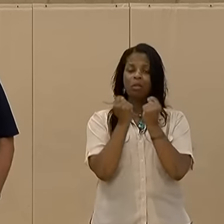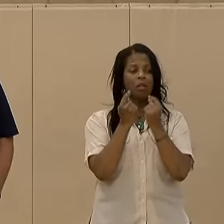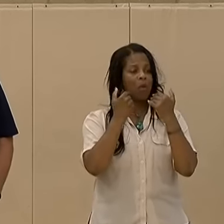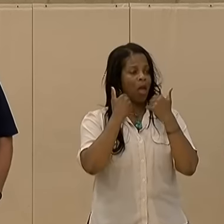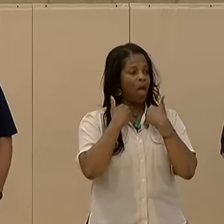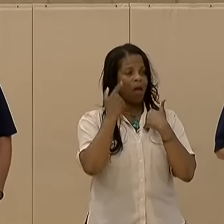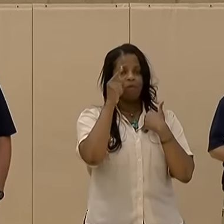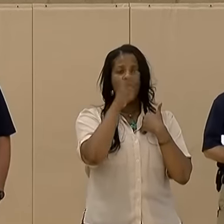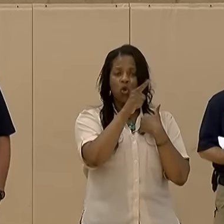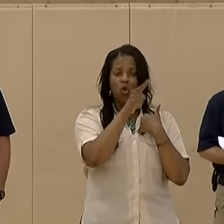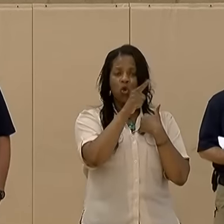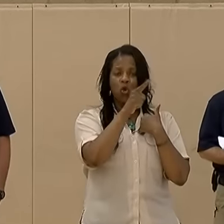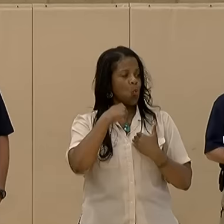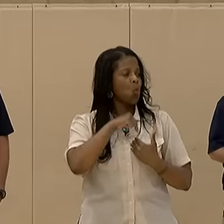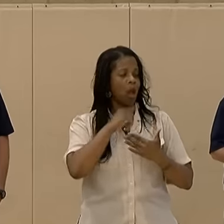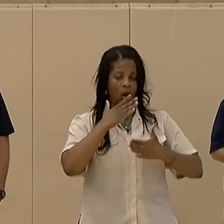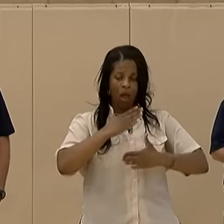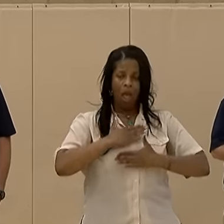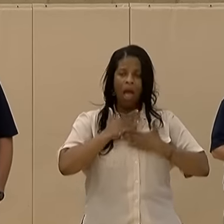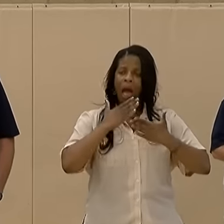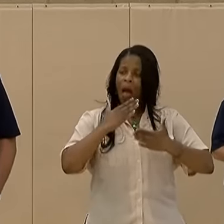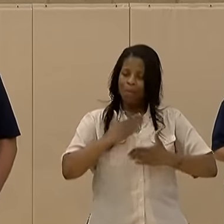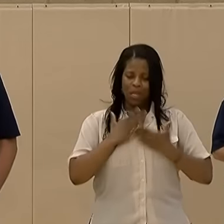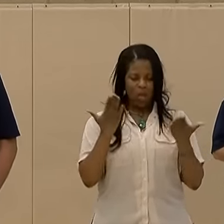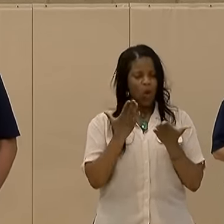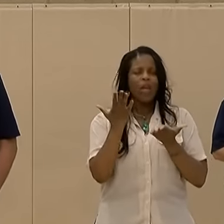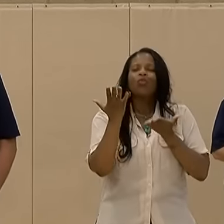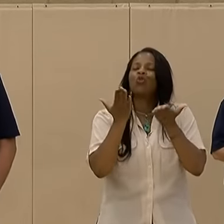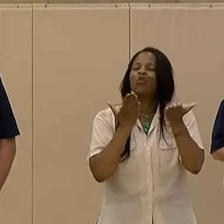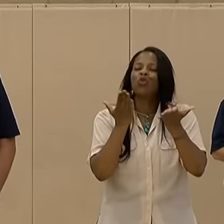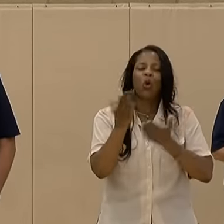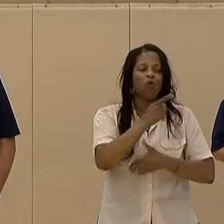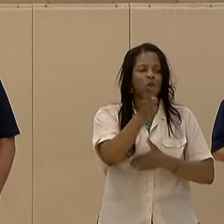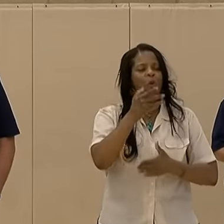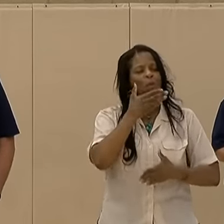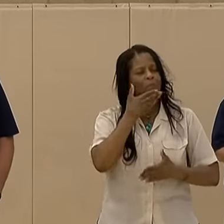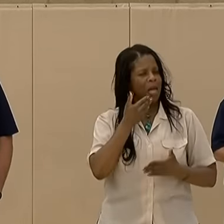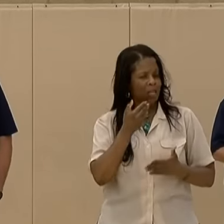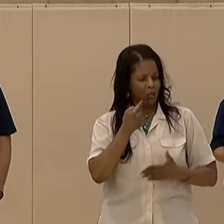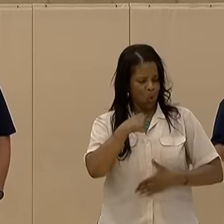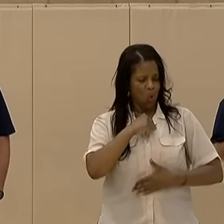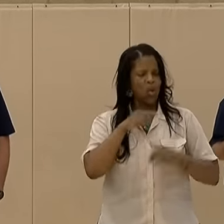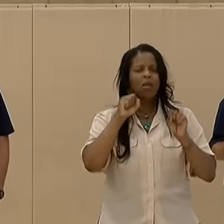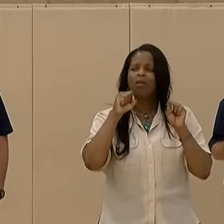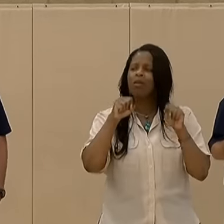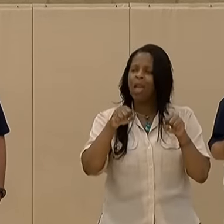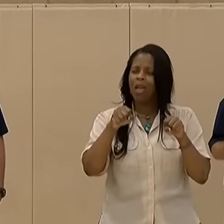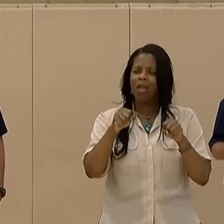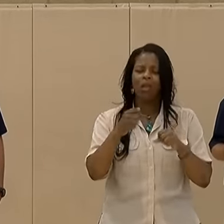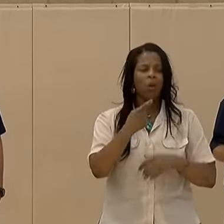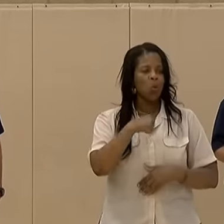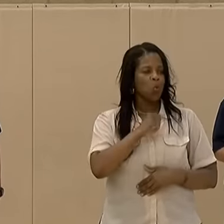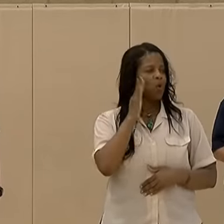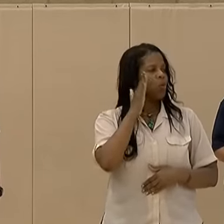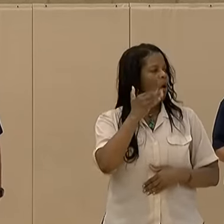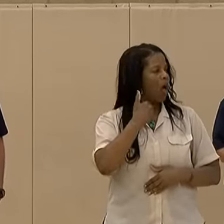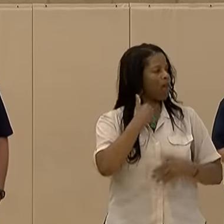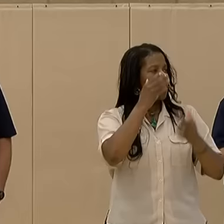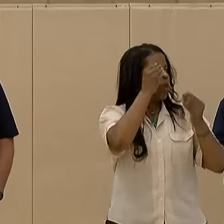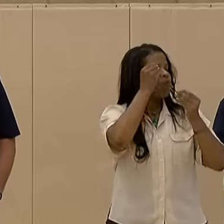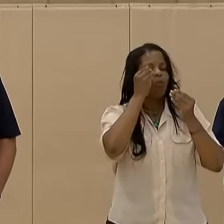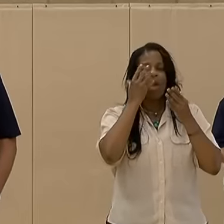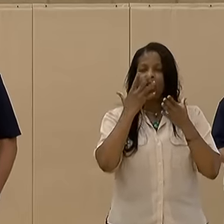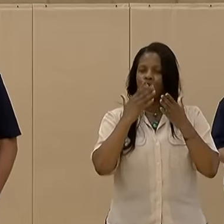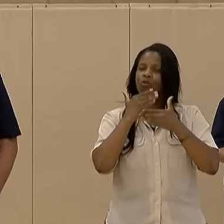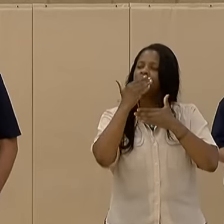We are happy to be here and serve your community to the best of our abilities. We're going to have some information next